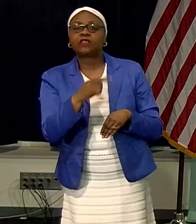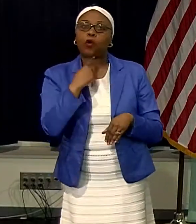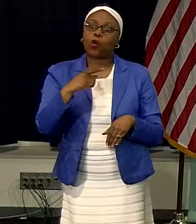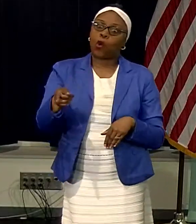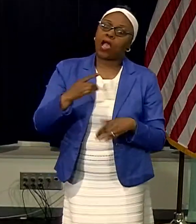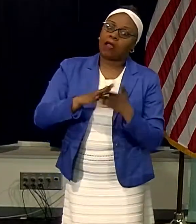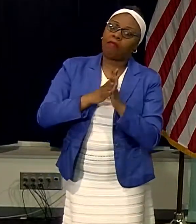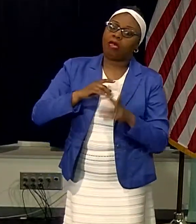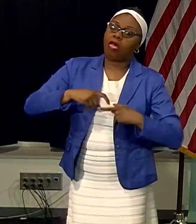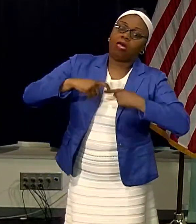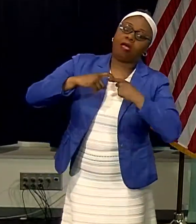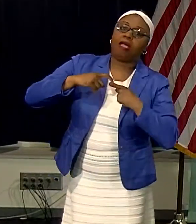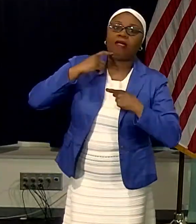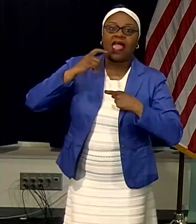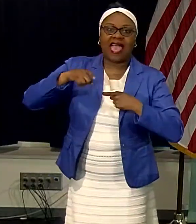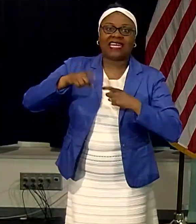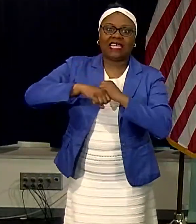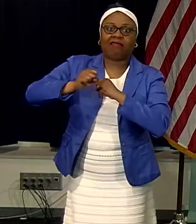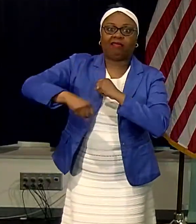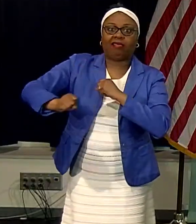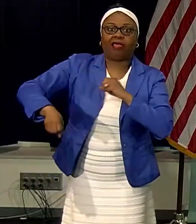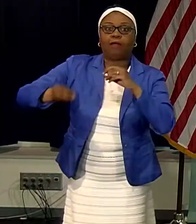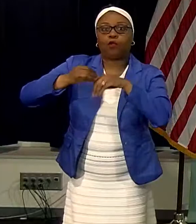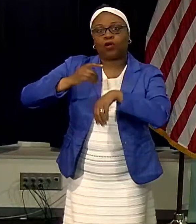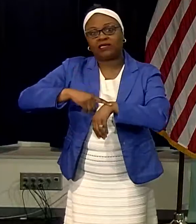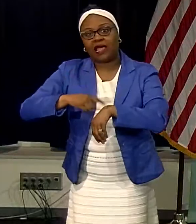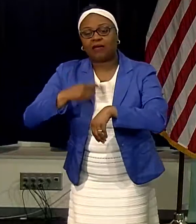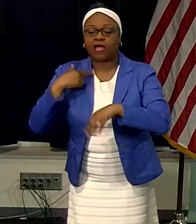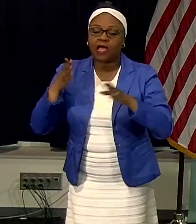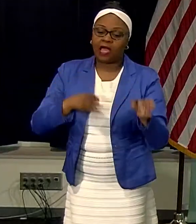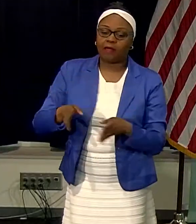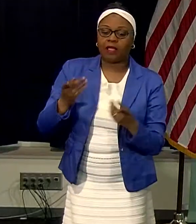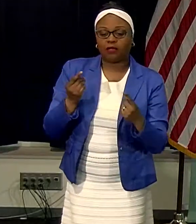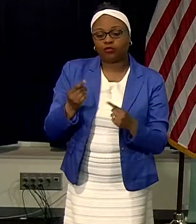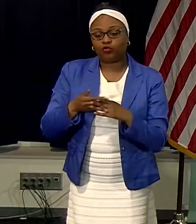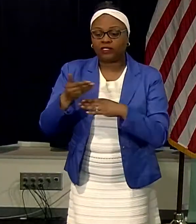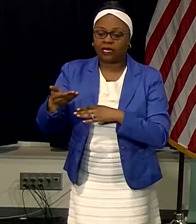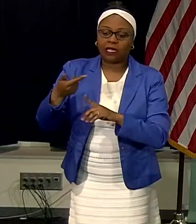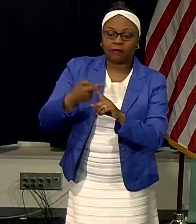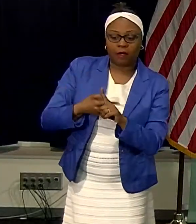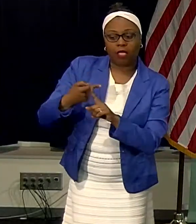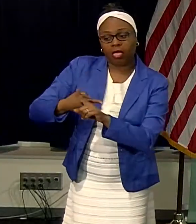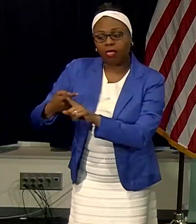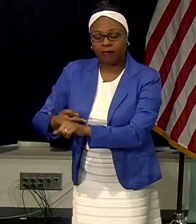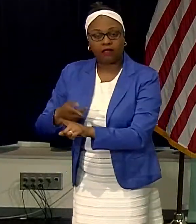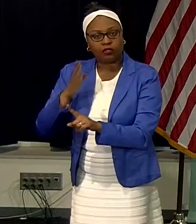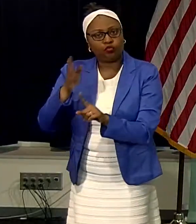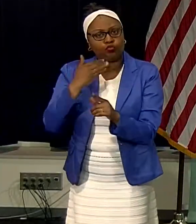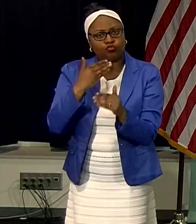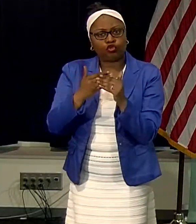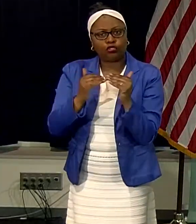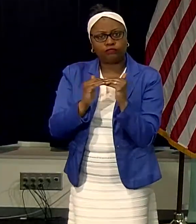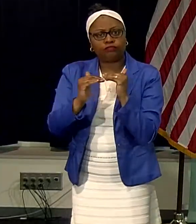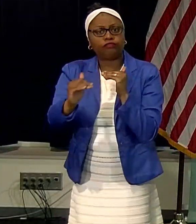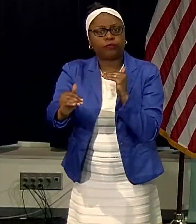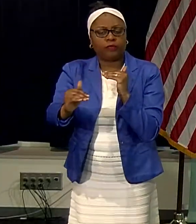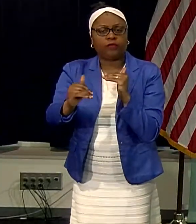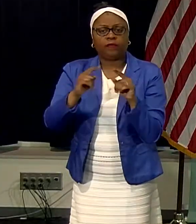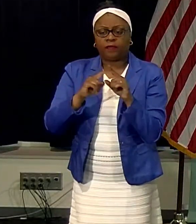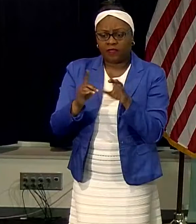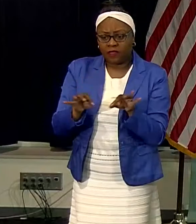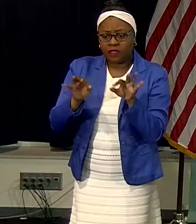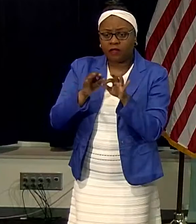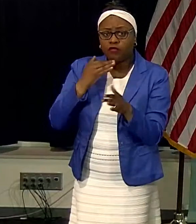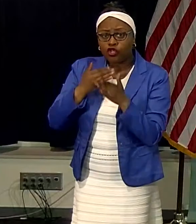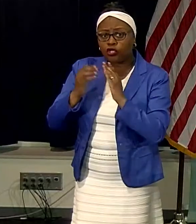hole here and I need extra time, or I plan to do this within the next couple months, you'll be in good standing. So the key is remaining in good